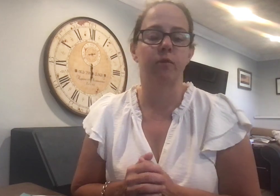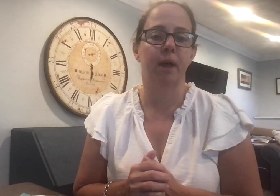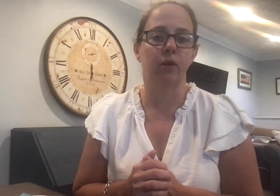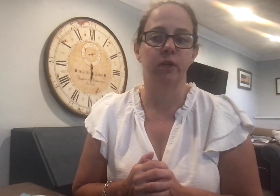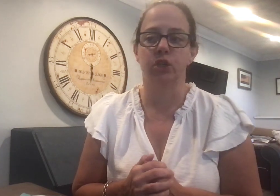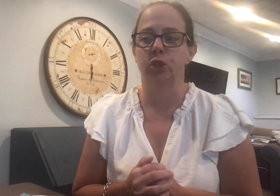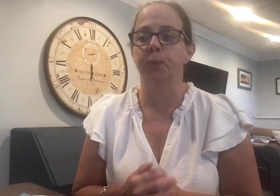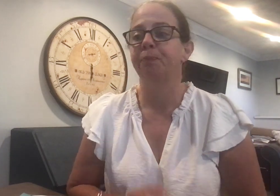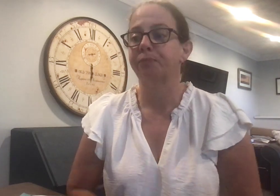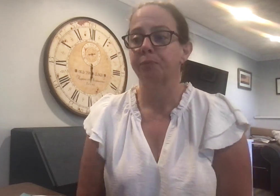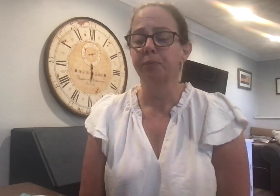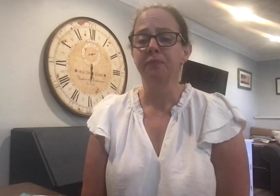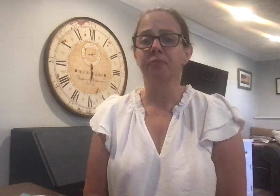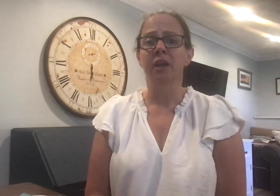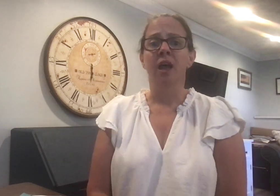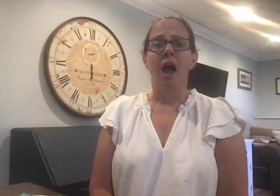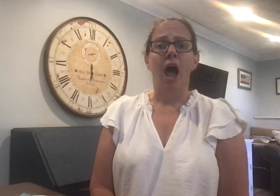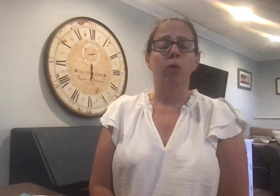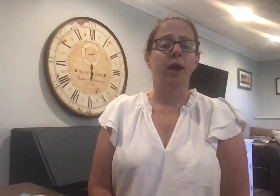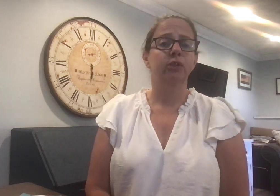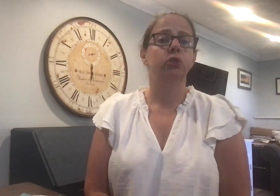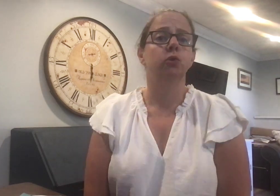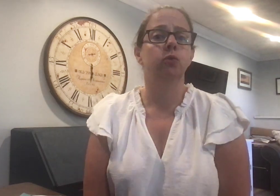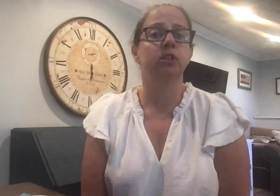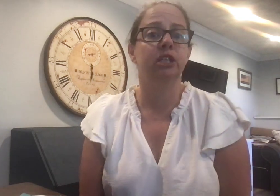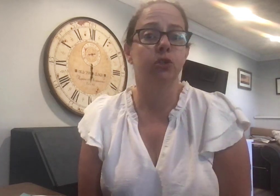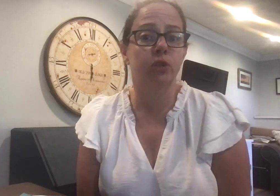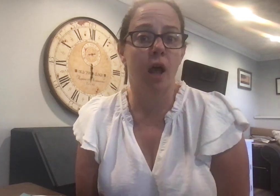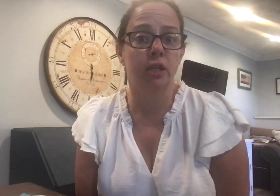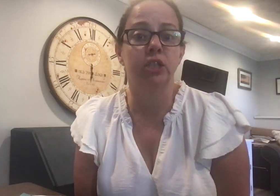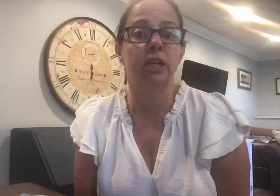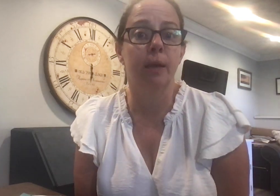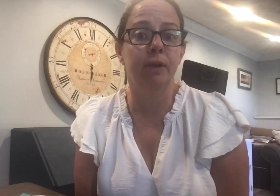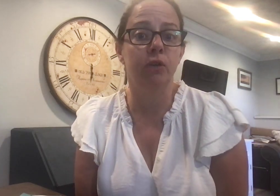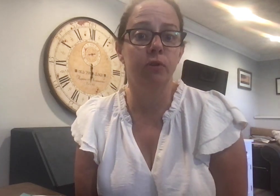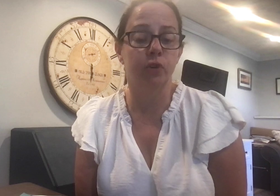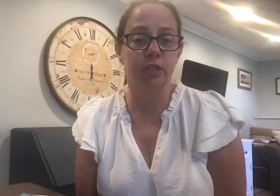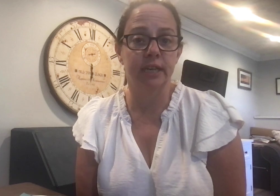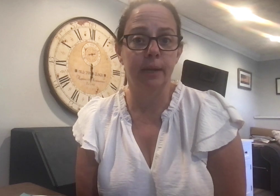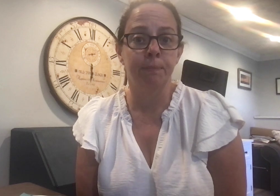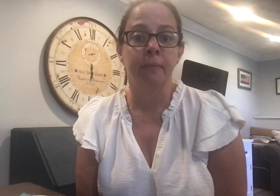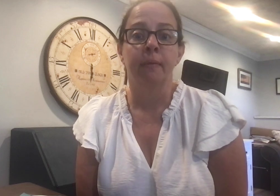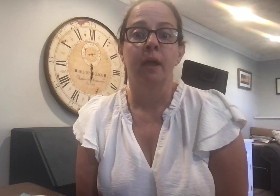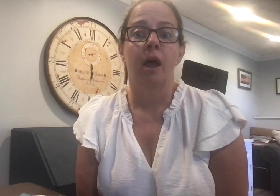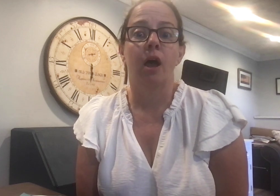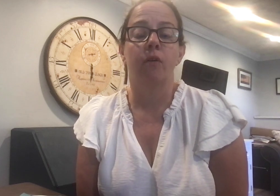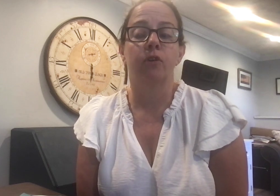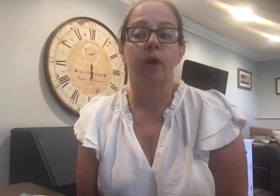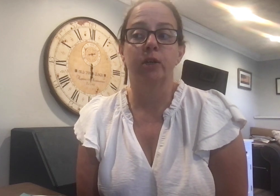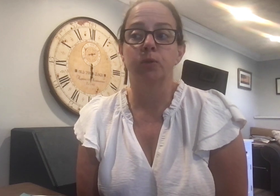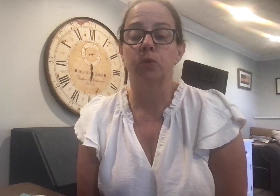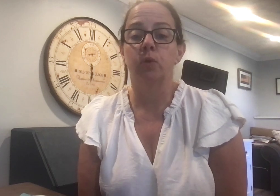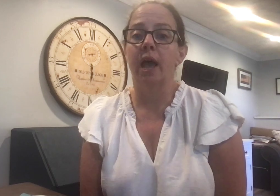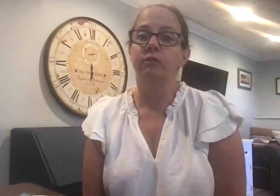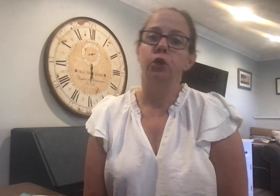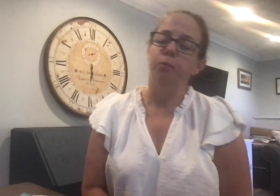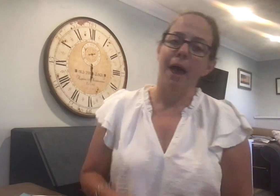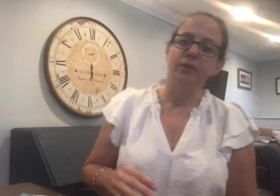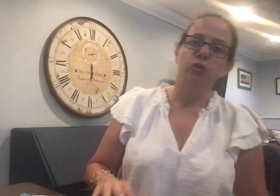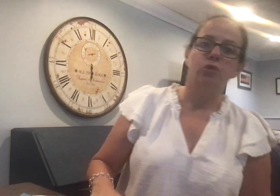medical issue. I went to Teachers College, Columbia University for graduate school. I have 2 master's